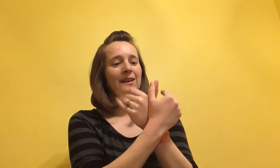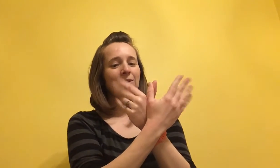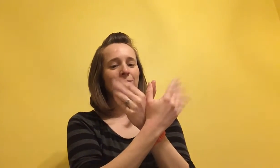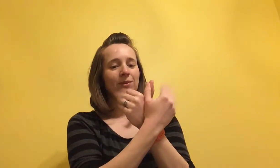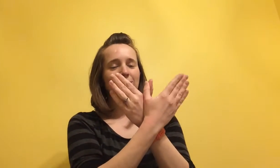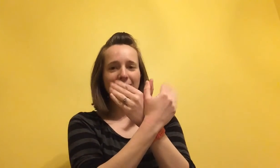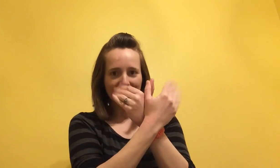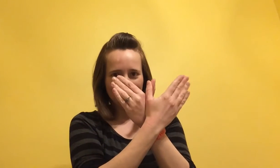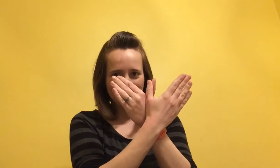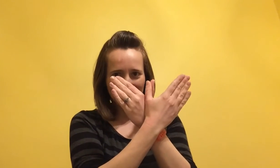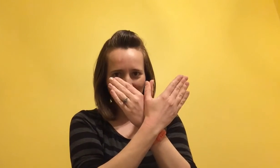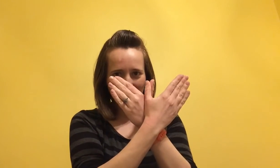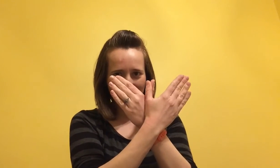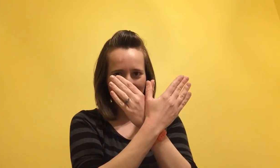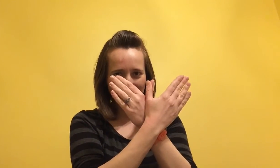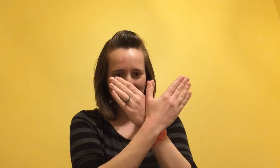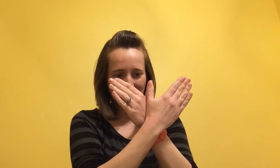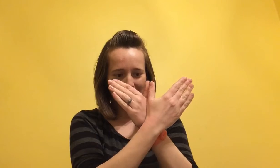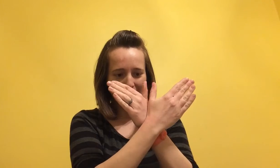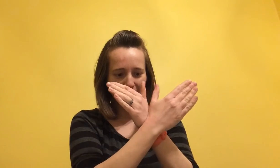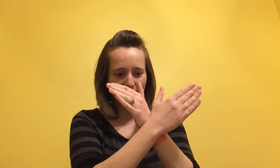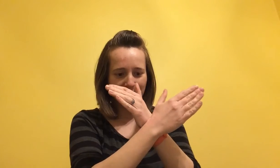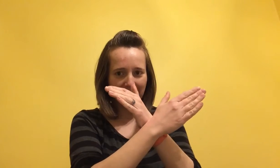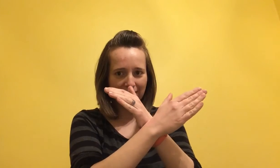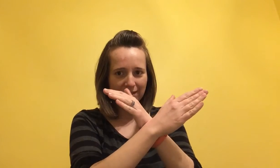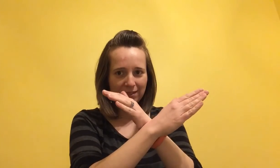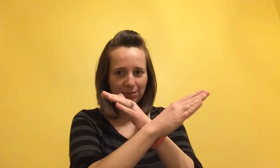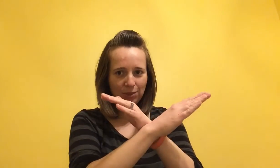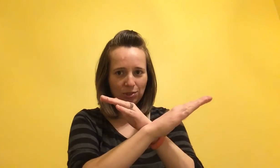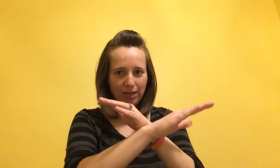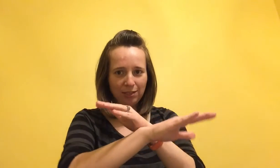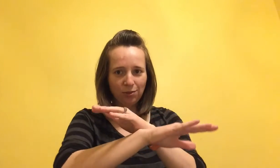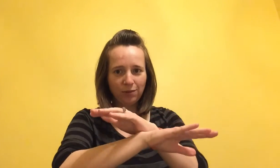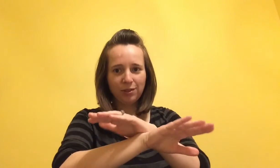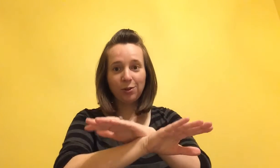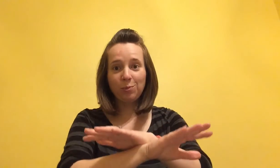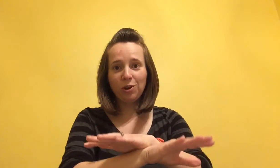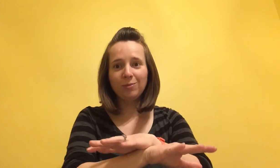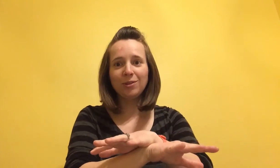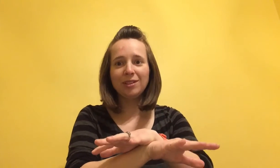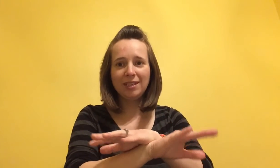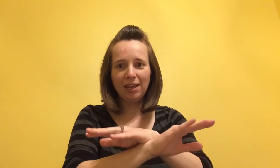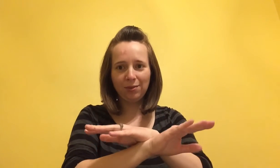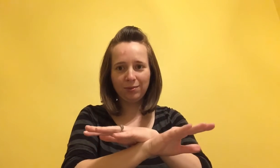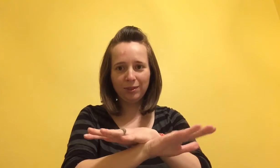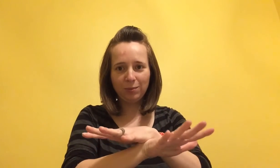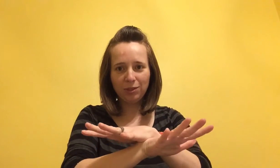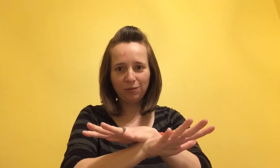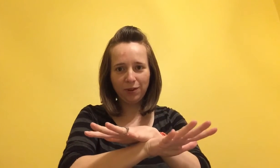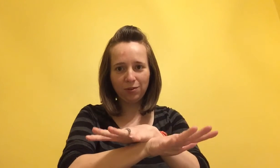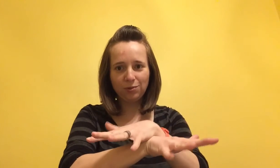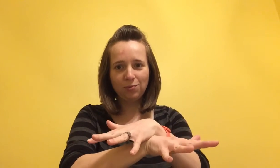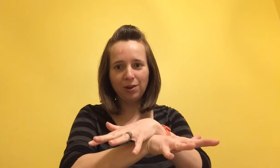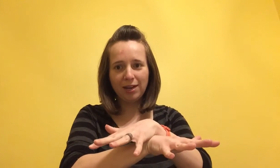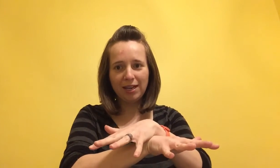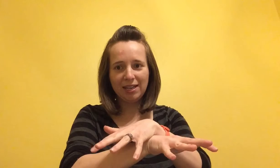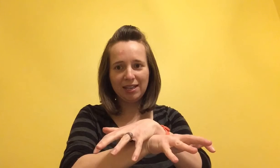Now, you take the same hands, and you just kind of switch your hands over so now the palms are down, spread your fingers wide, and kind